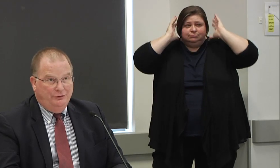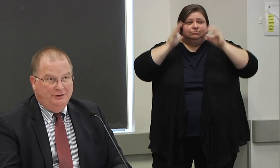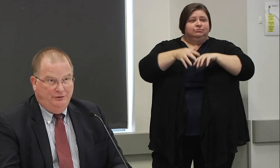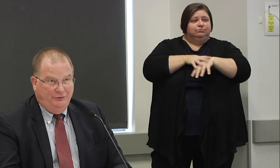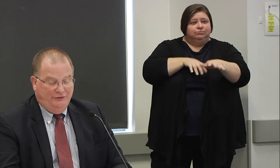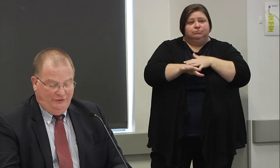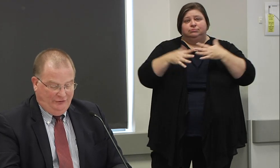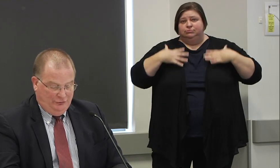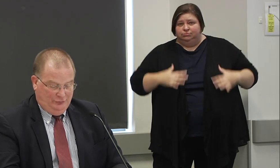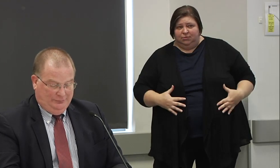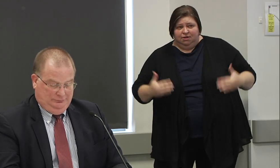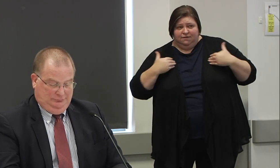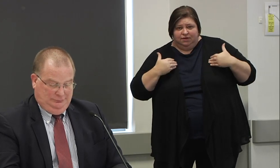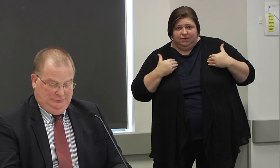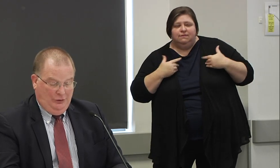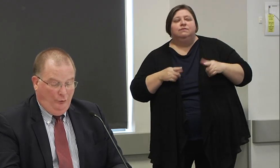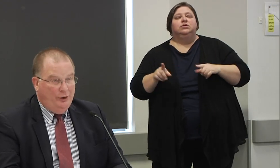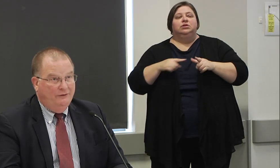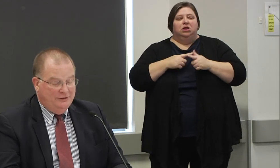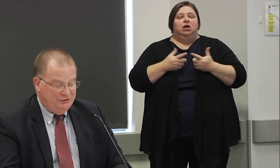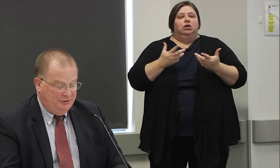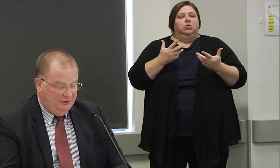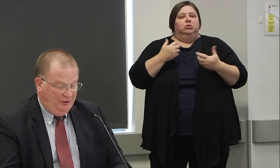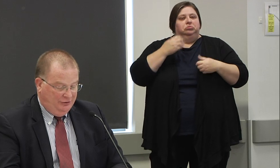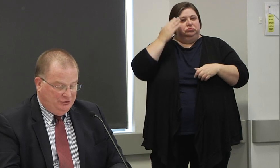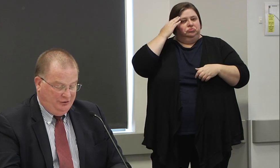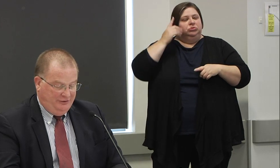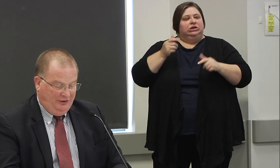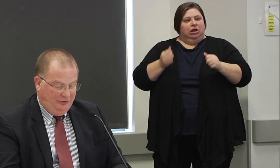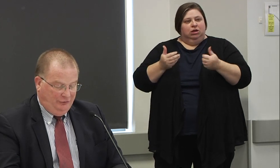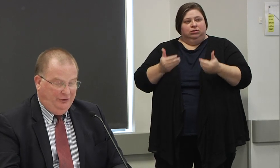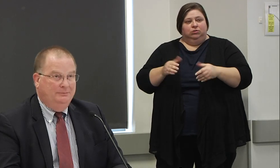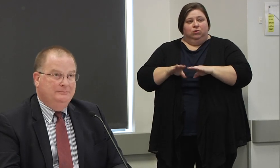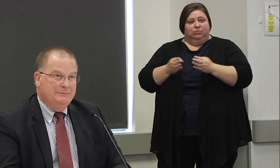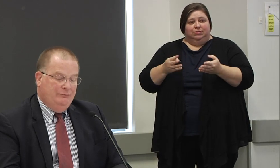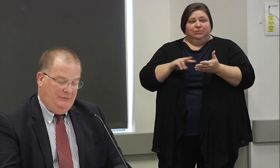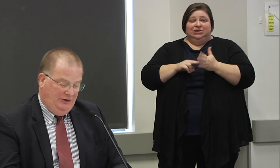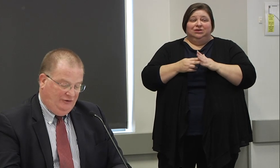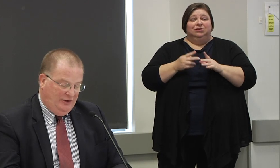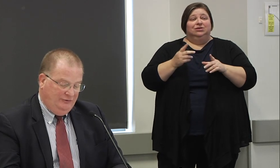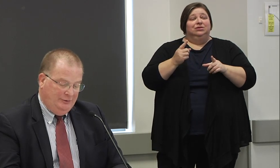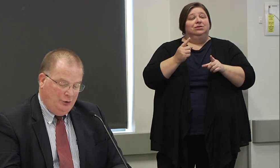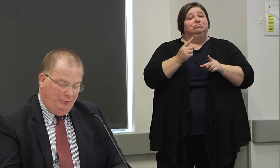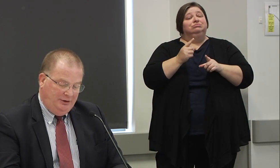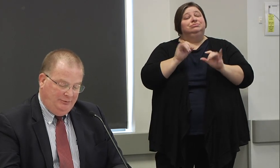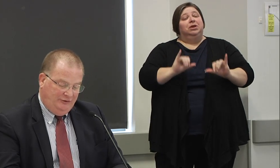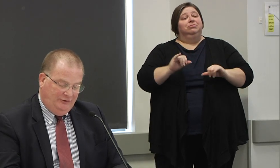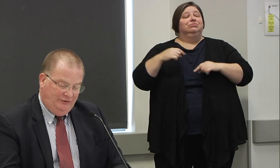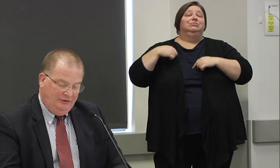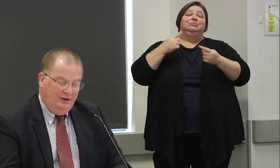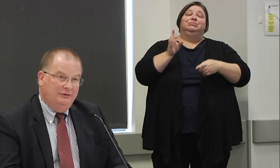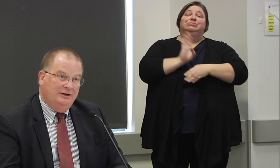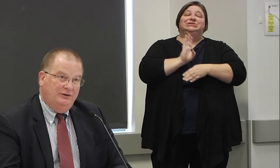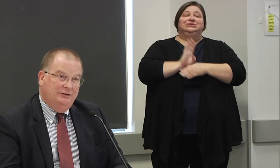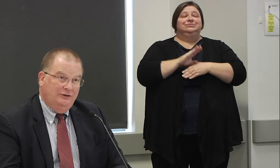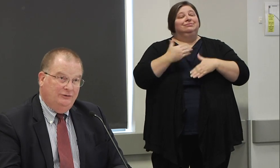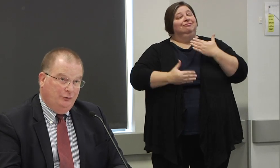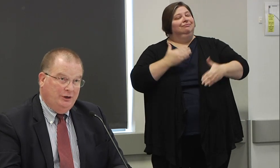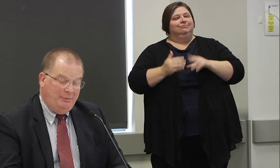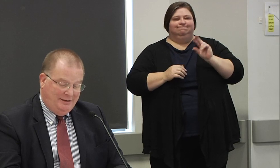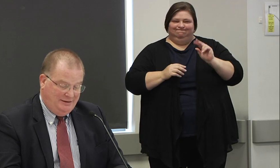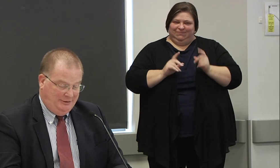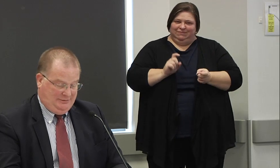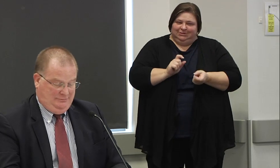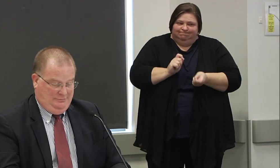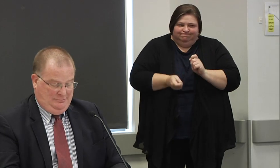returning to business as usual. We are venturing into uncharted territory, safely reopening businesses and other activities during a